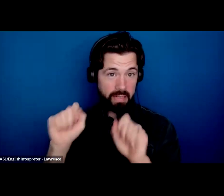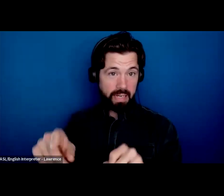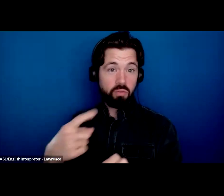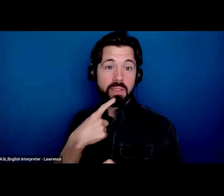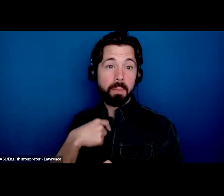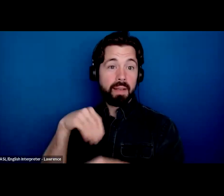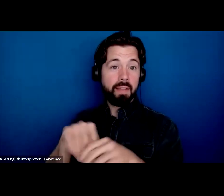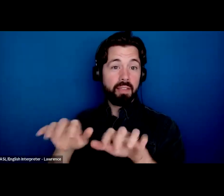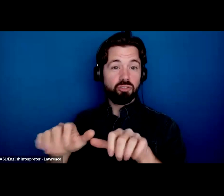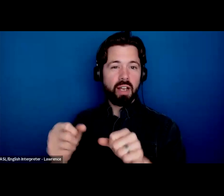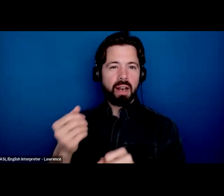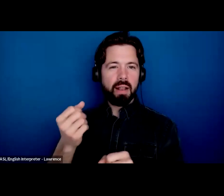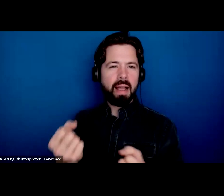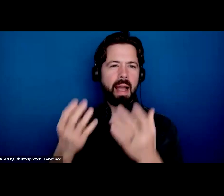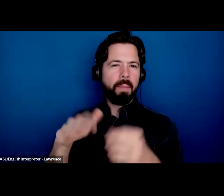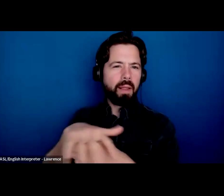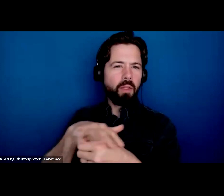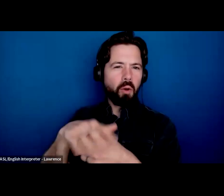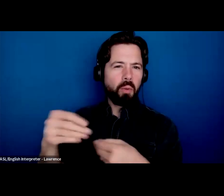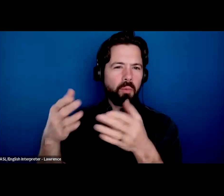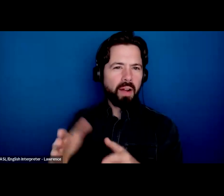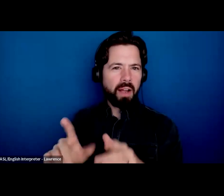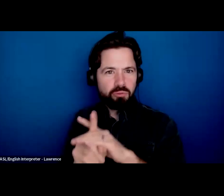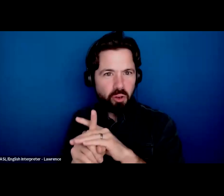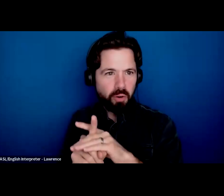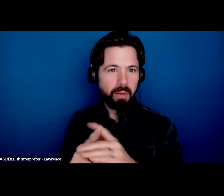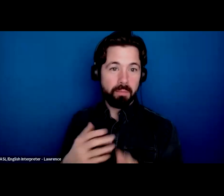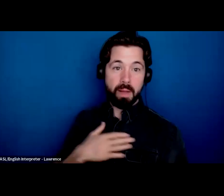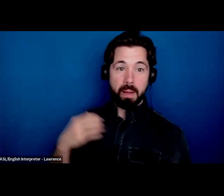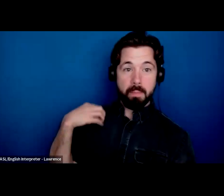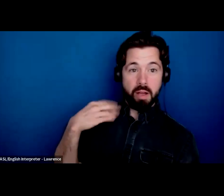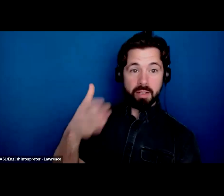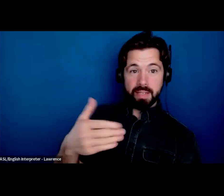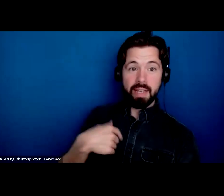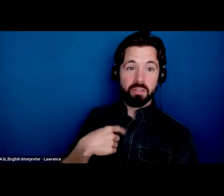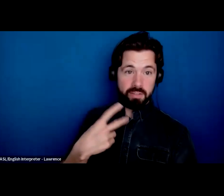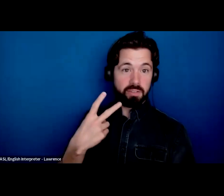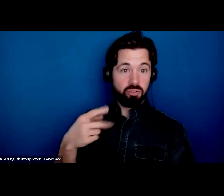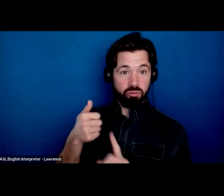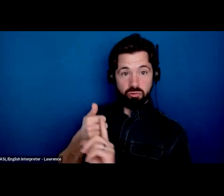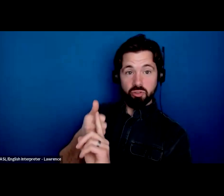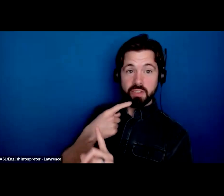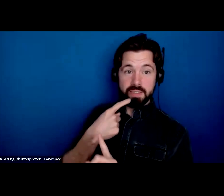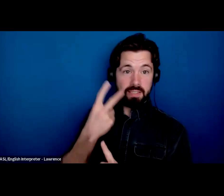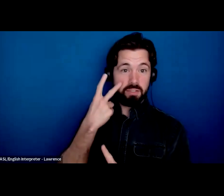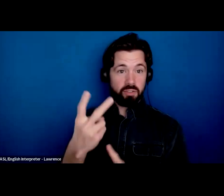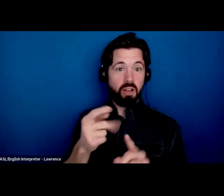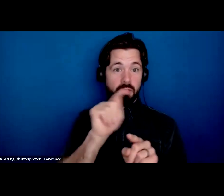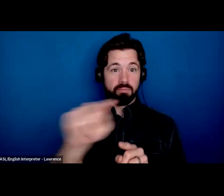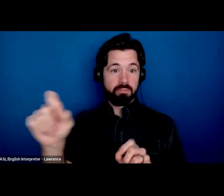how many of our local providers showed up, because my boss was there and she said there was a lot of you guys. That is